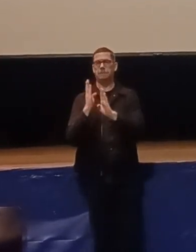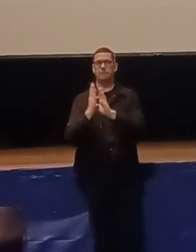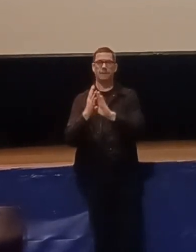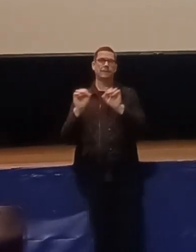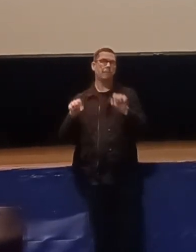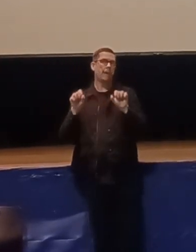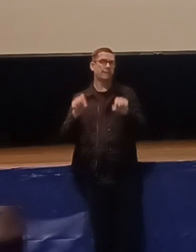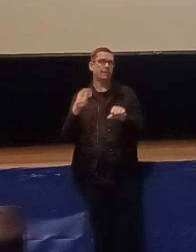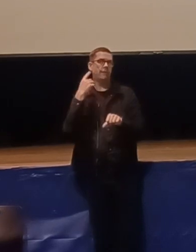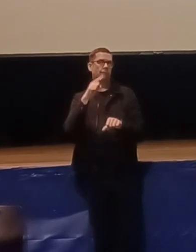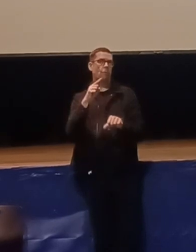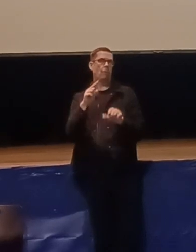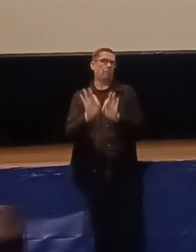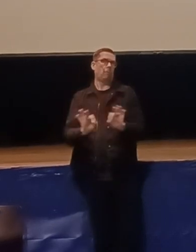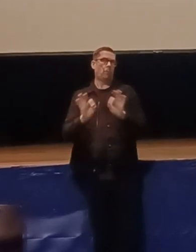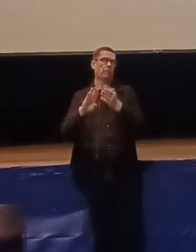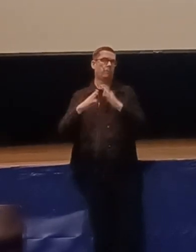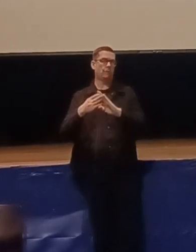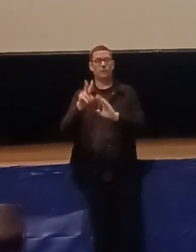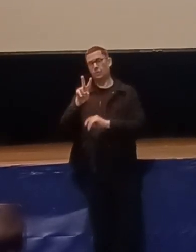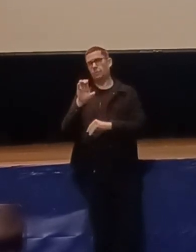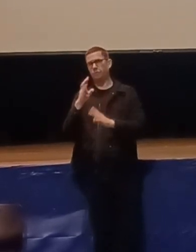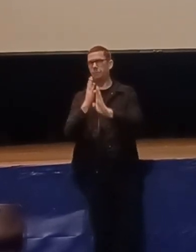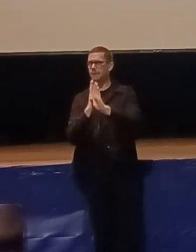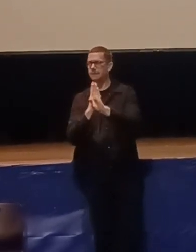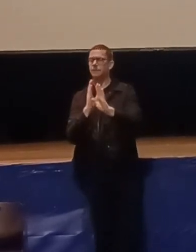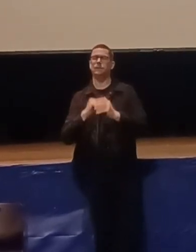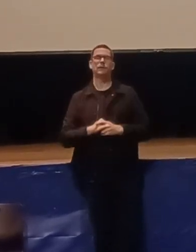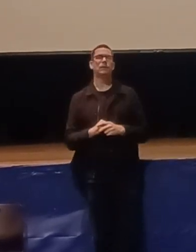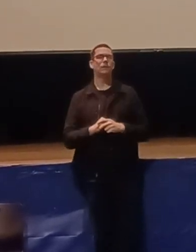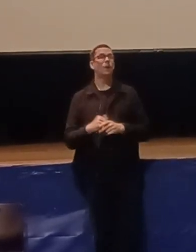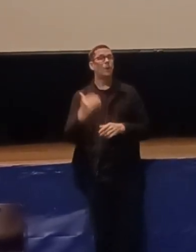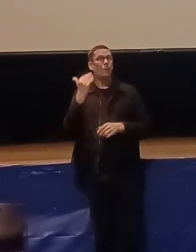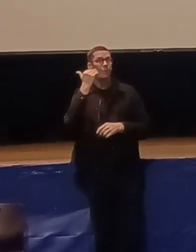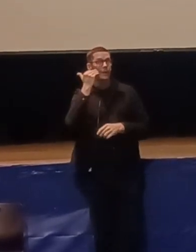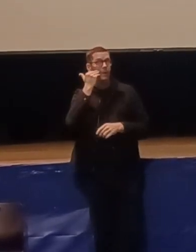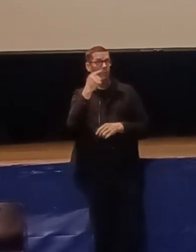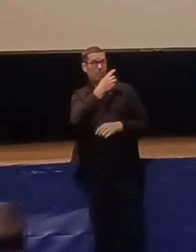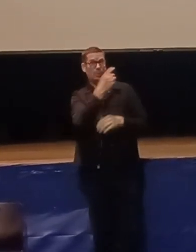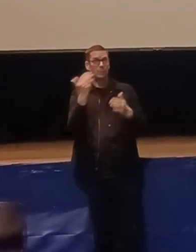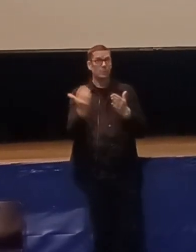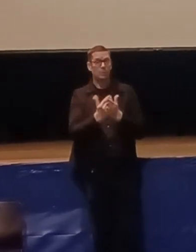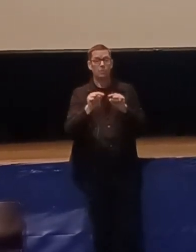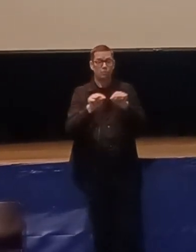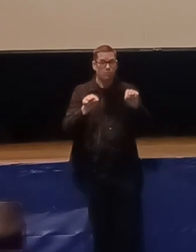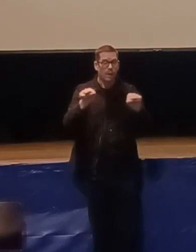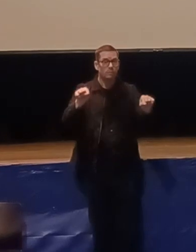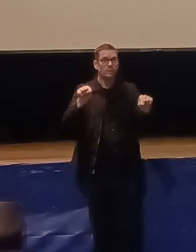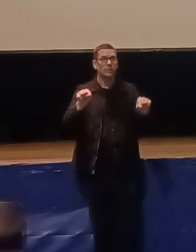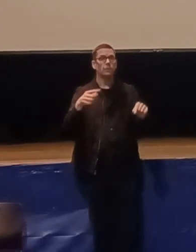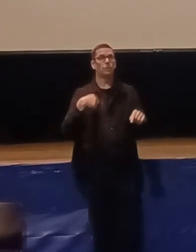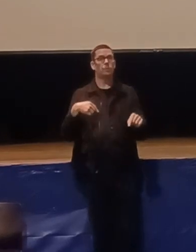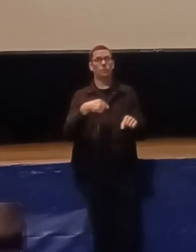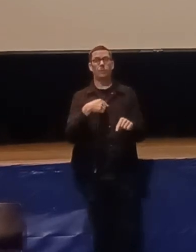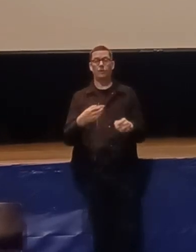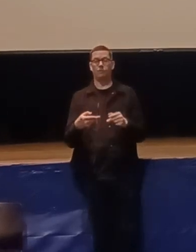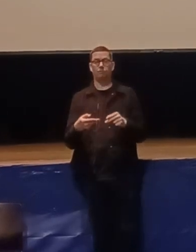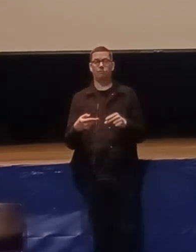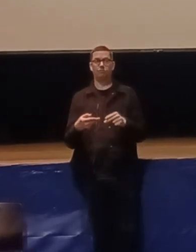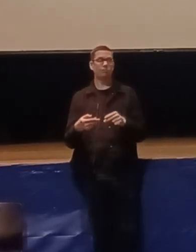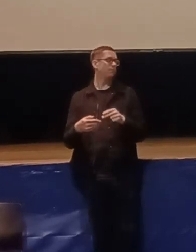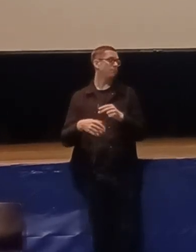communities to 200 buses. We know that by bringing in those additional routes, we're extending the electrification